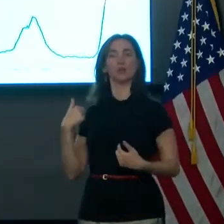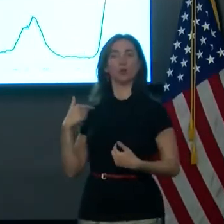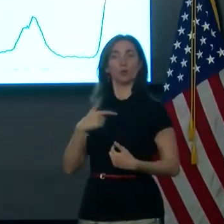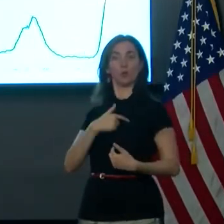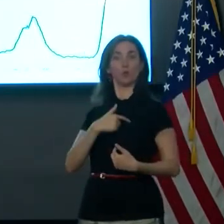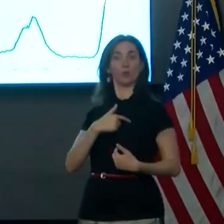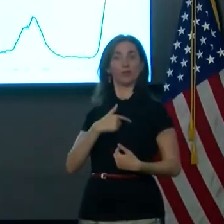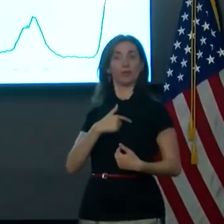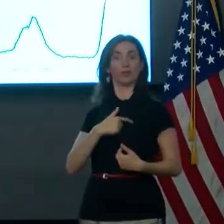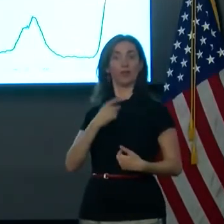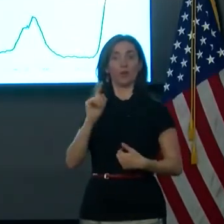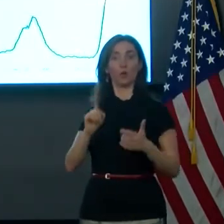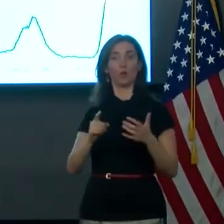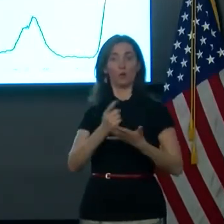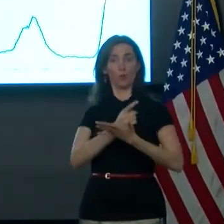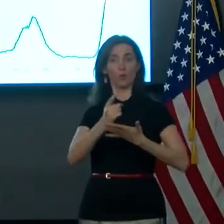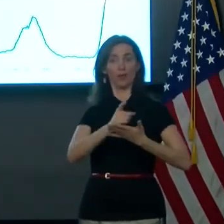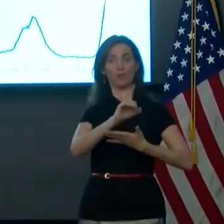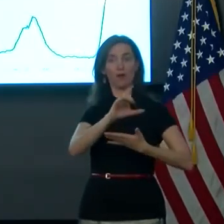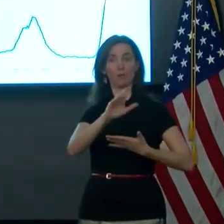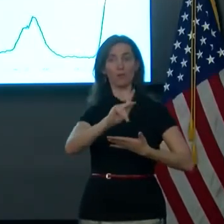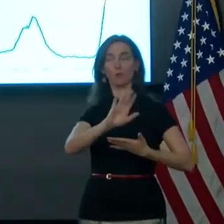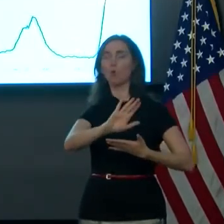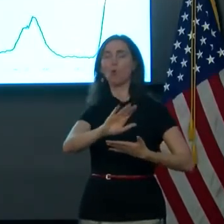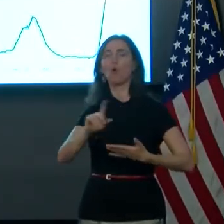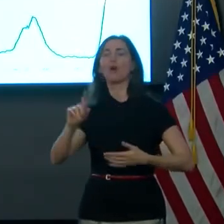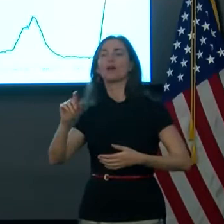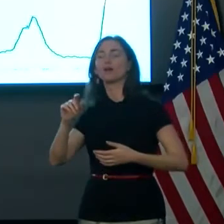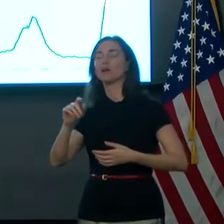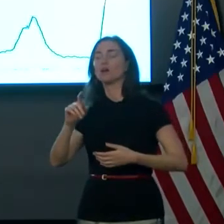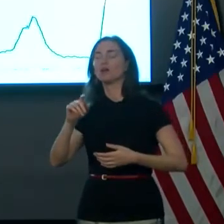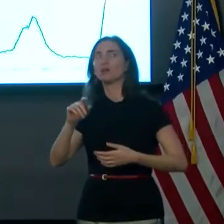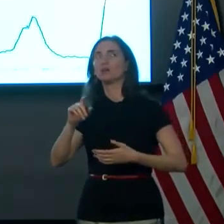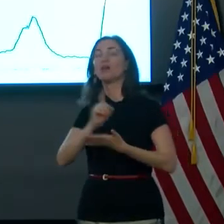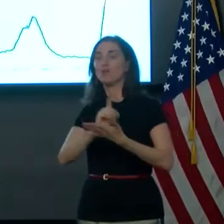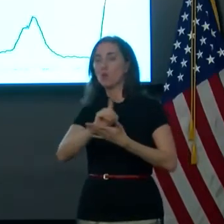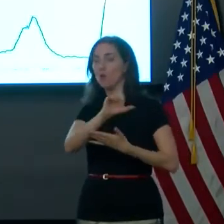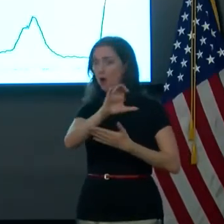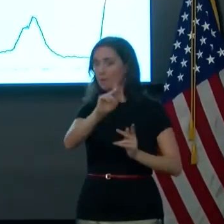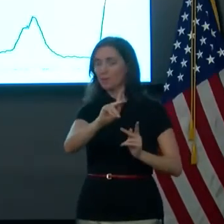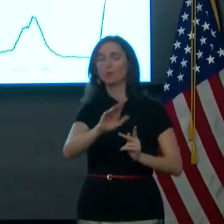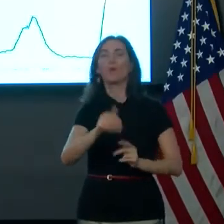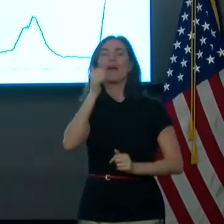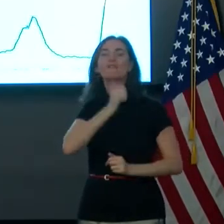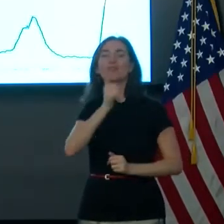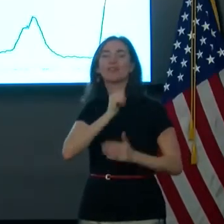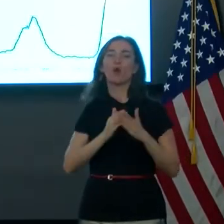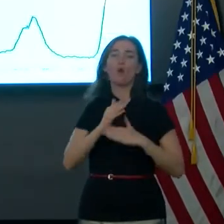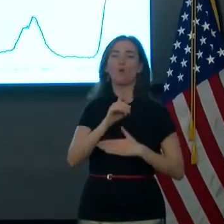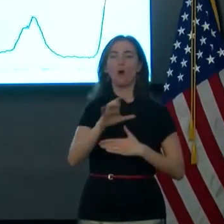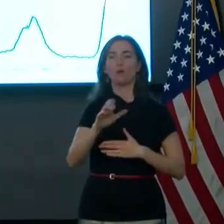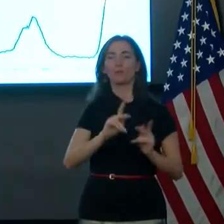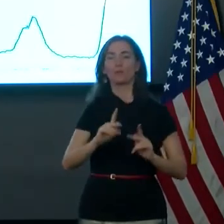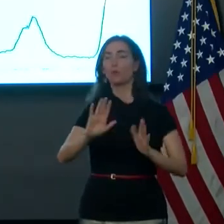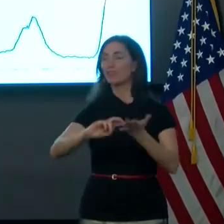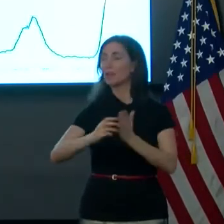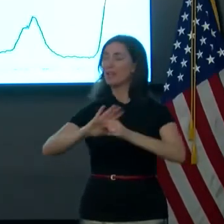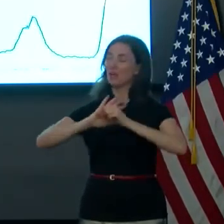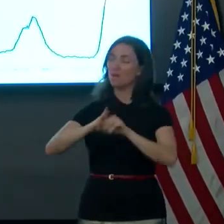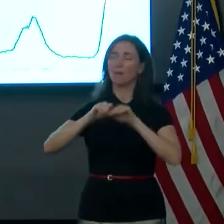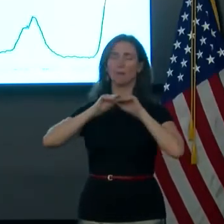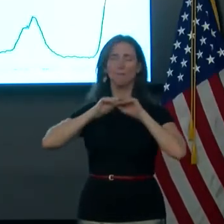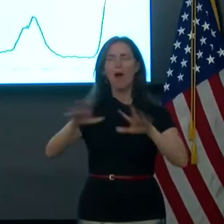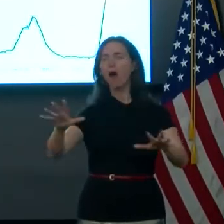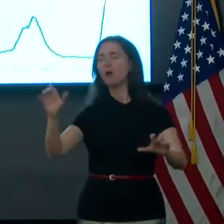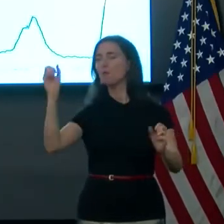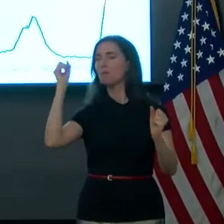mark for daily. Just a lot of COVID. It remains true. There's just a ton of COVID